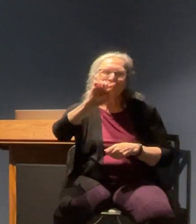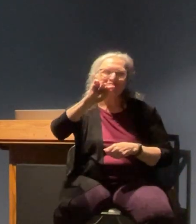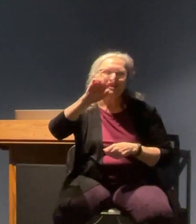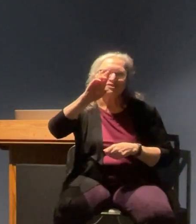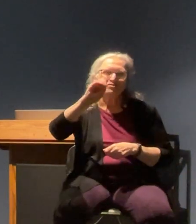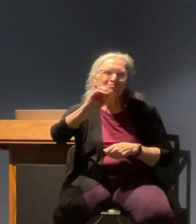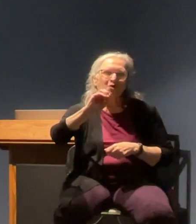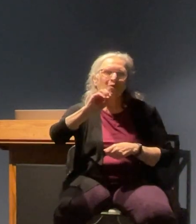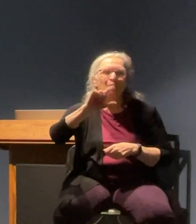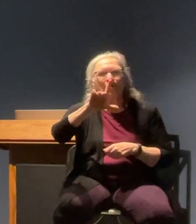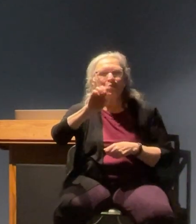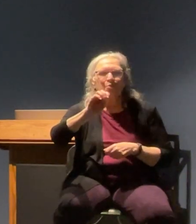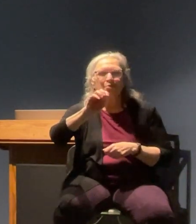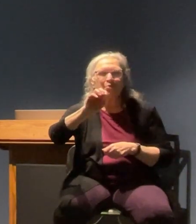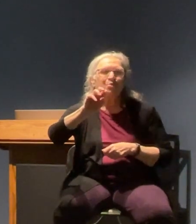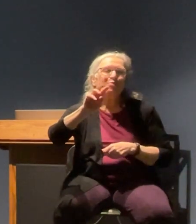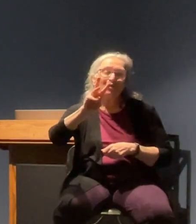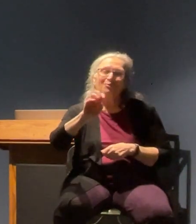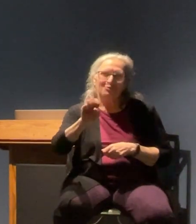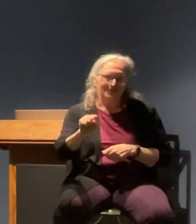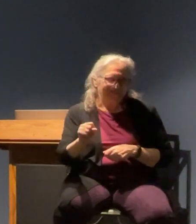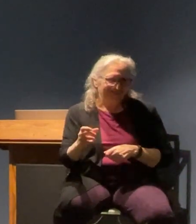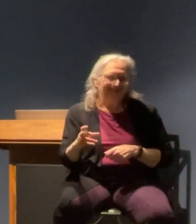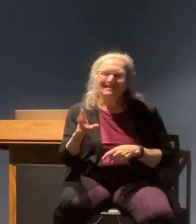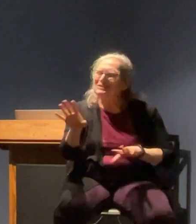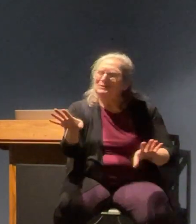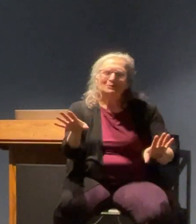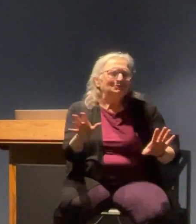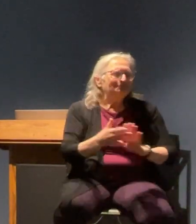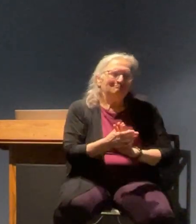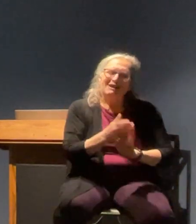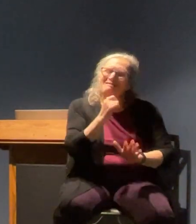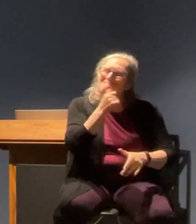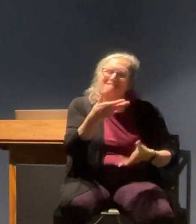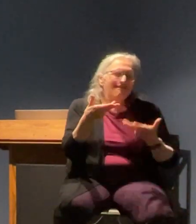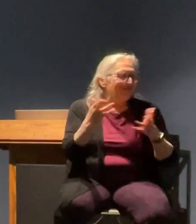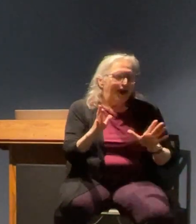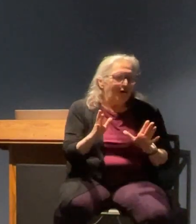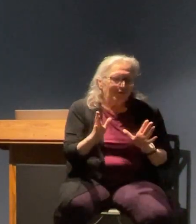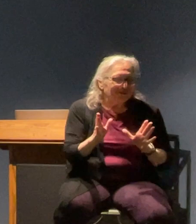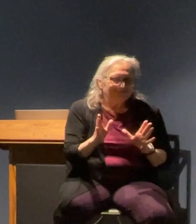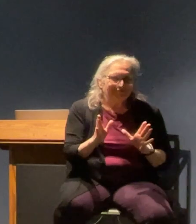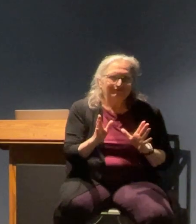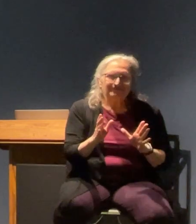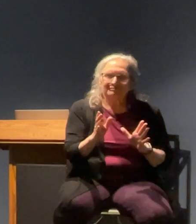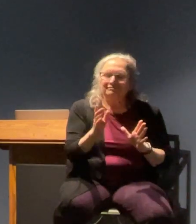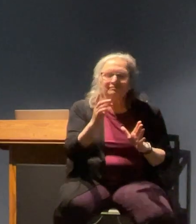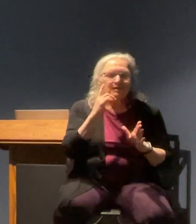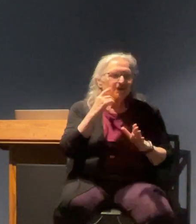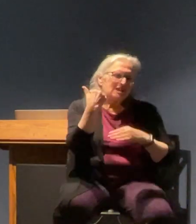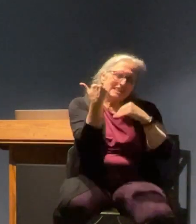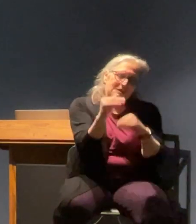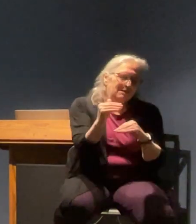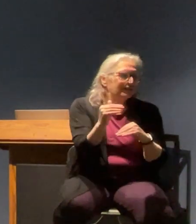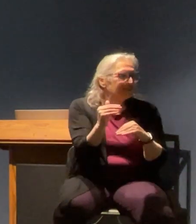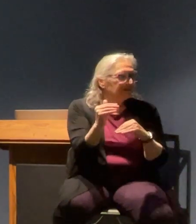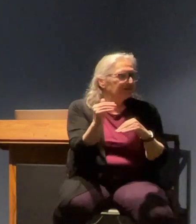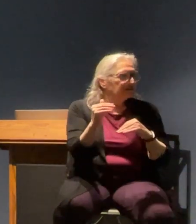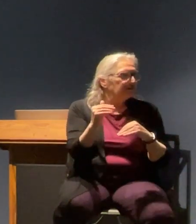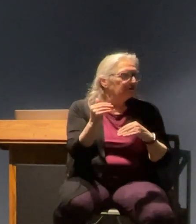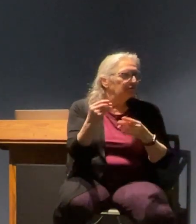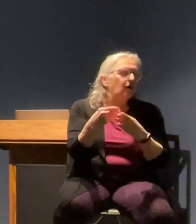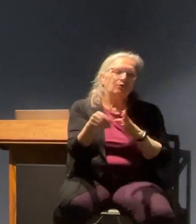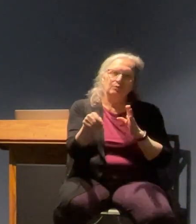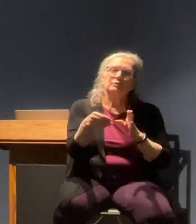Those were not allowed inside of prisons because of the cost. So there's a limitation and restriction with fashion, which